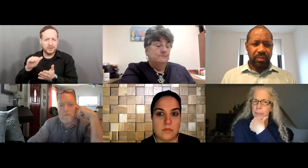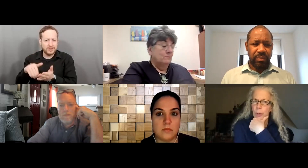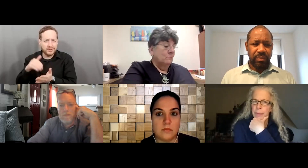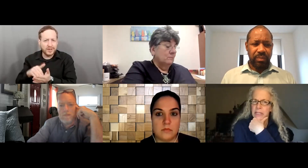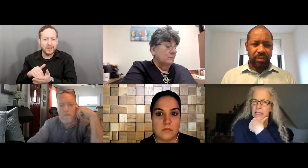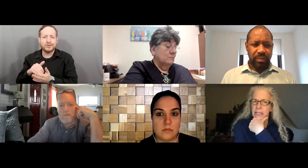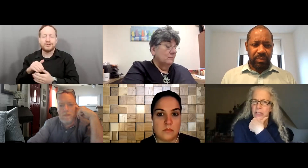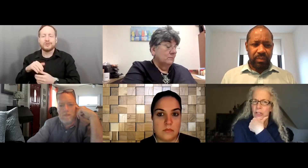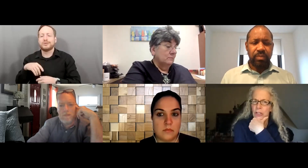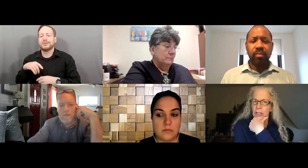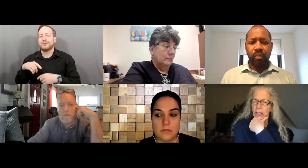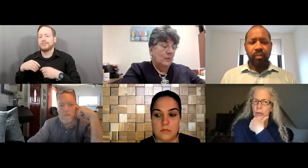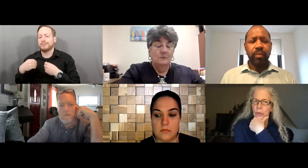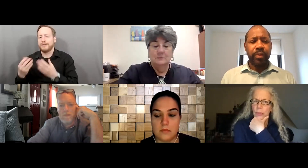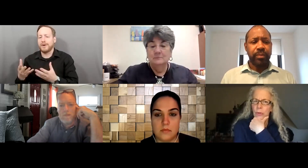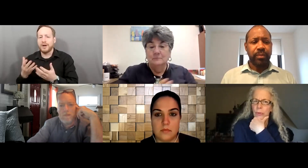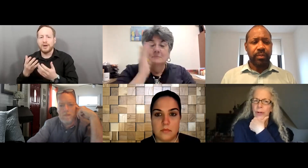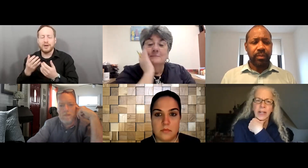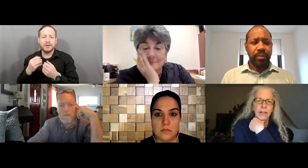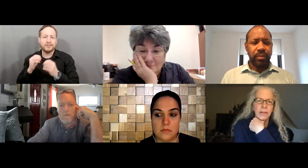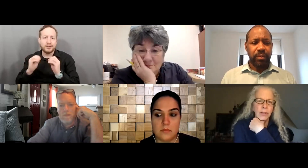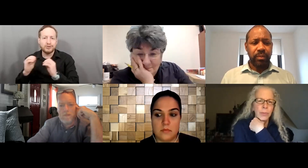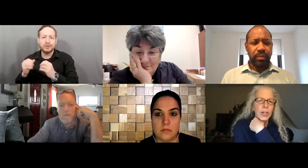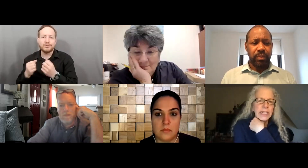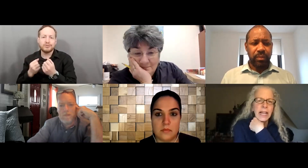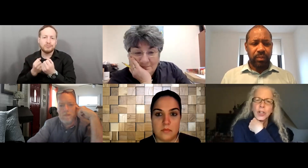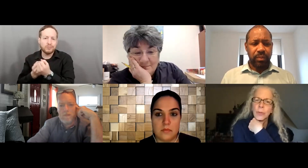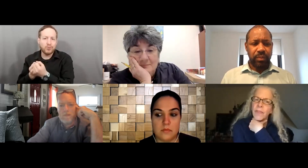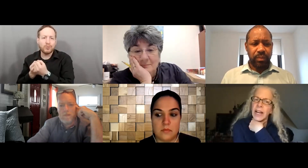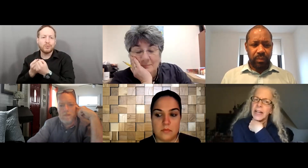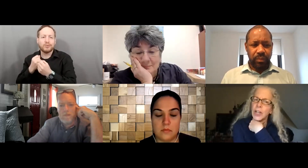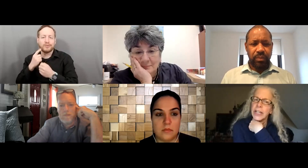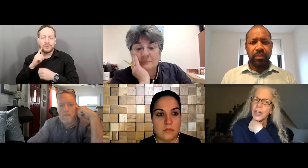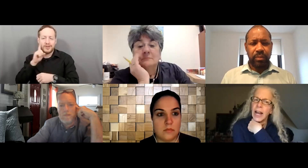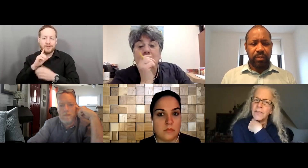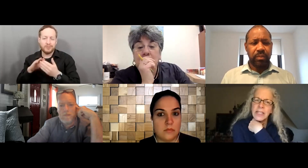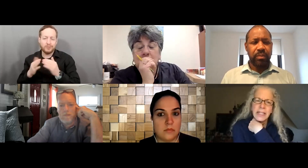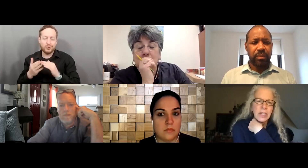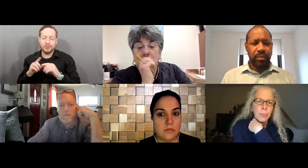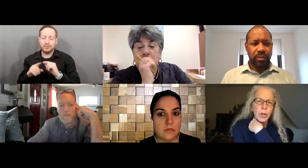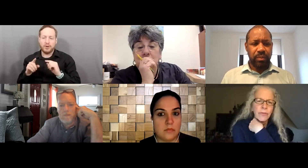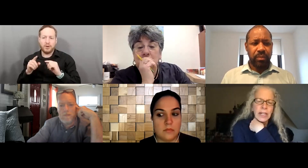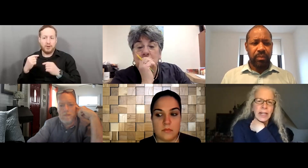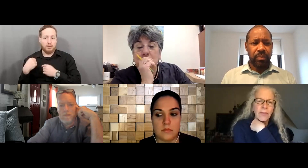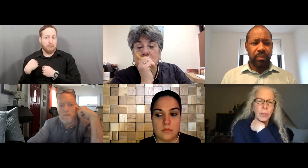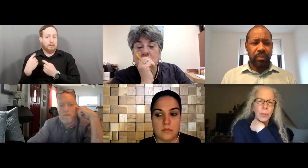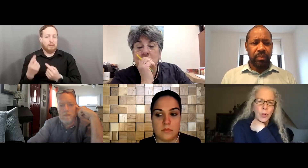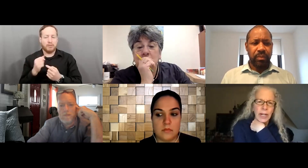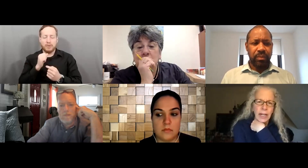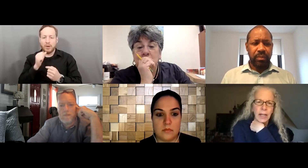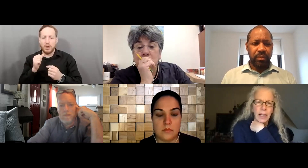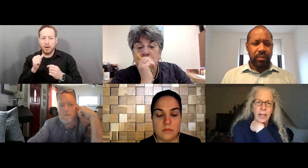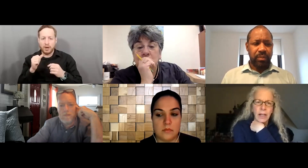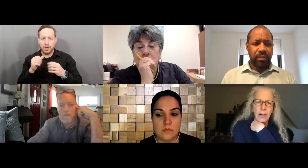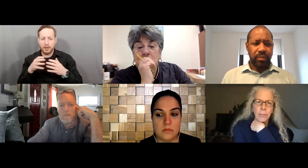And its purpose is to create a community center to provide education, advocacy, support for the deaf